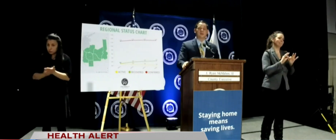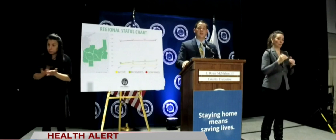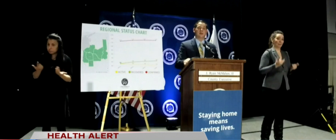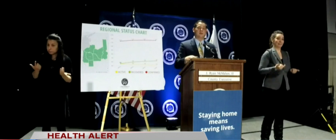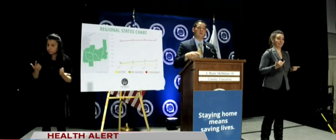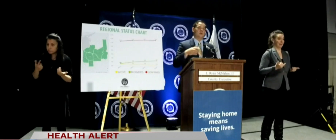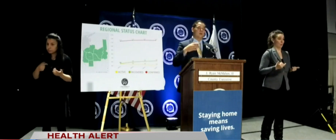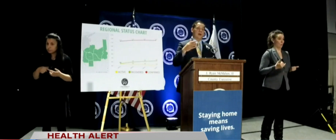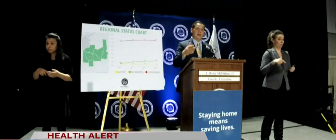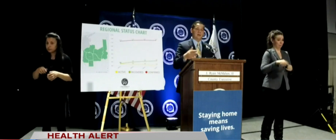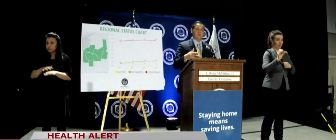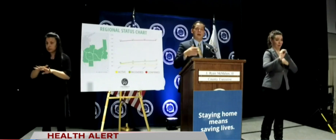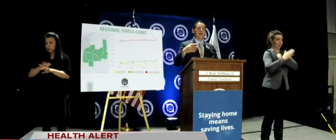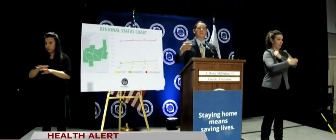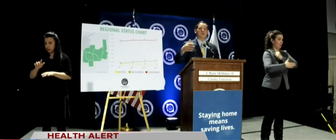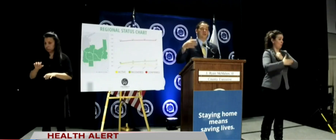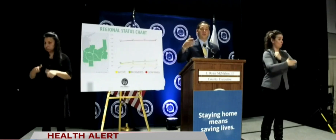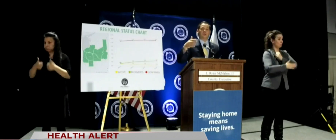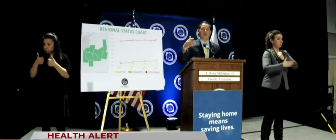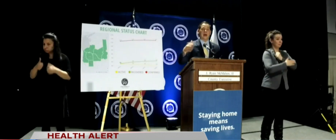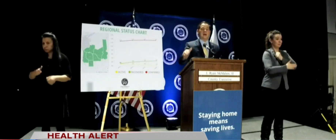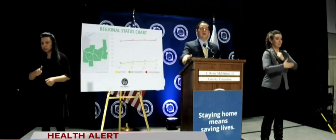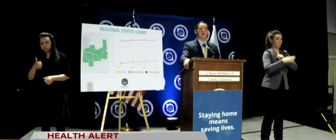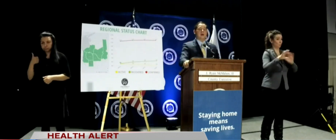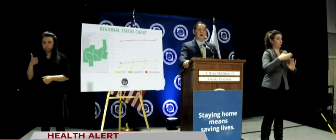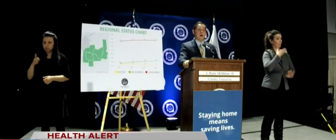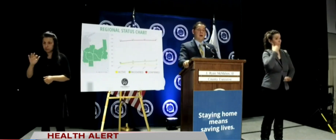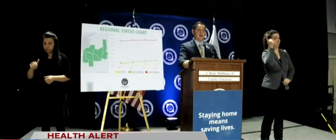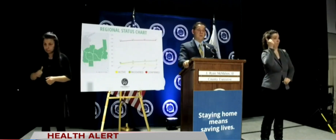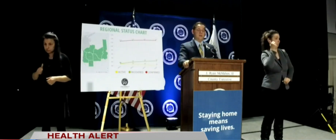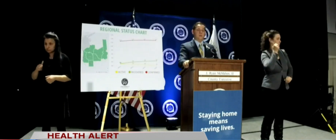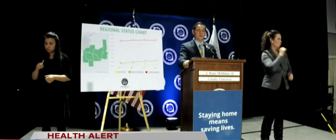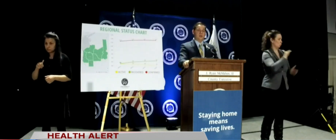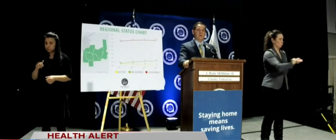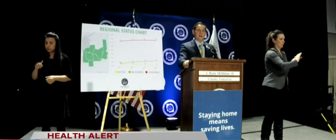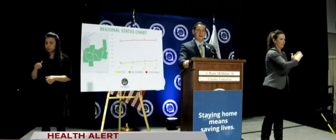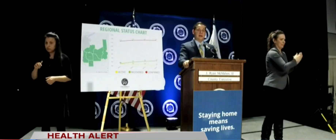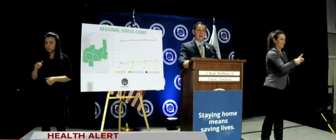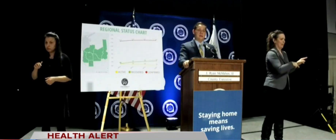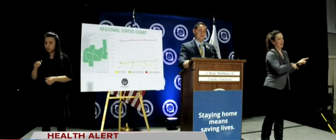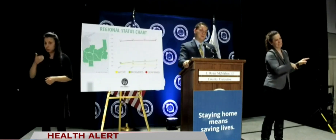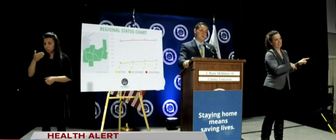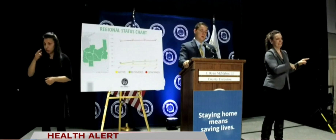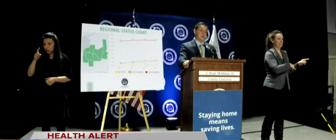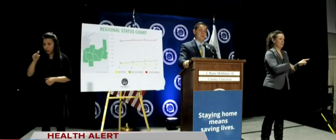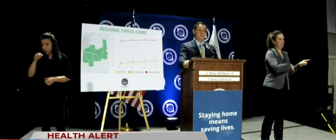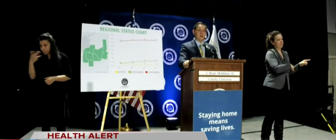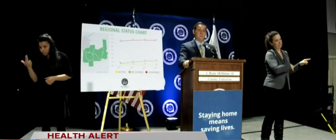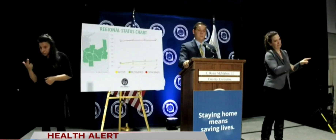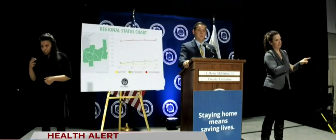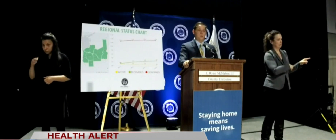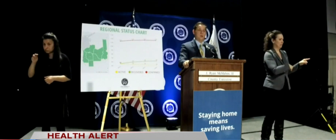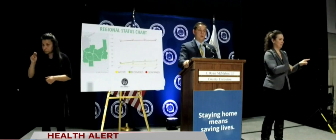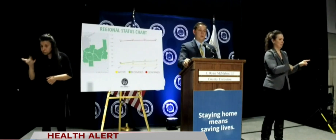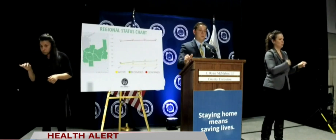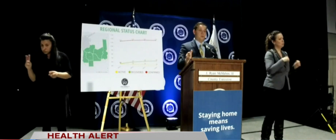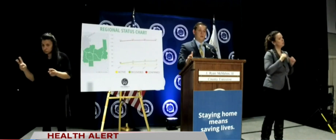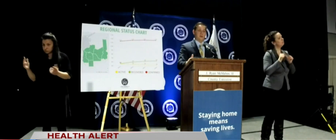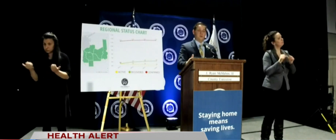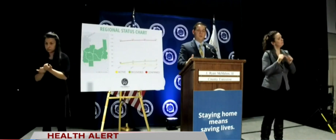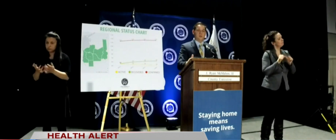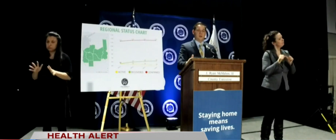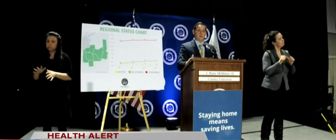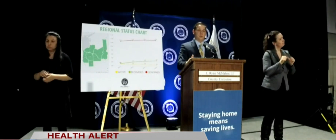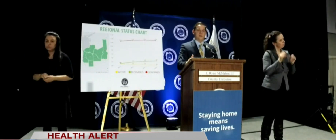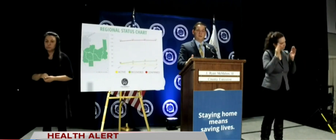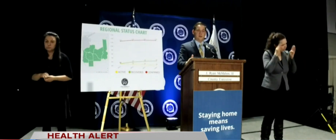York City and from Long Island, and when any metric you look at, and we're starting to make that case. So let's keep it up. We know April